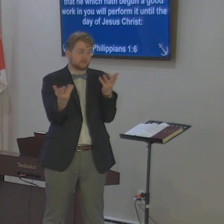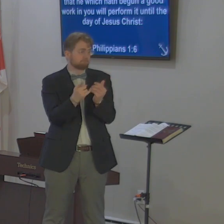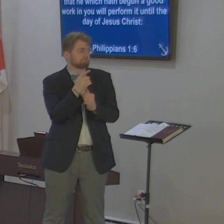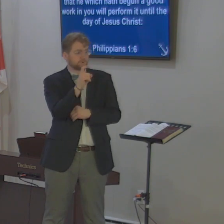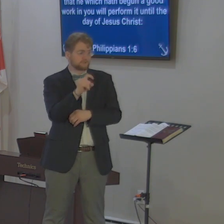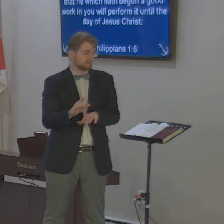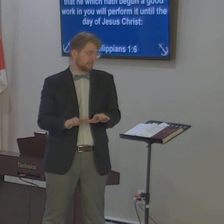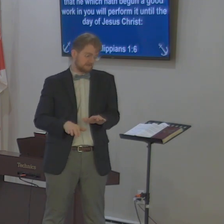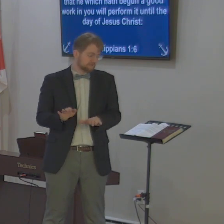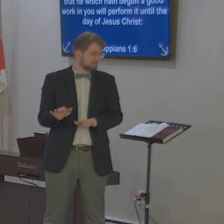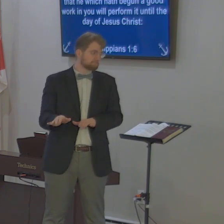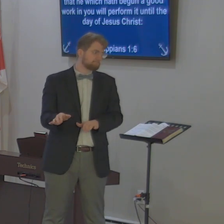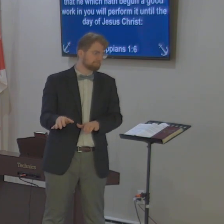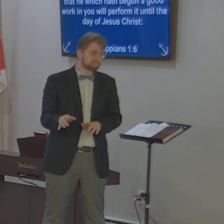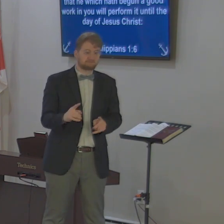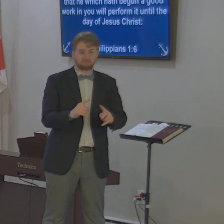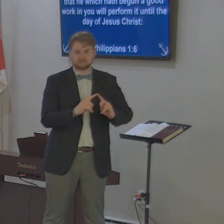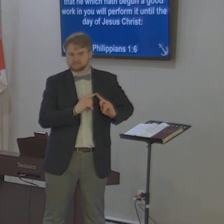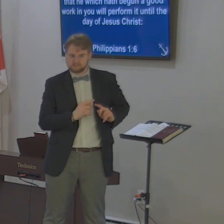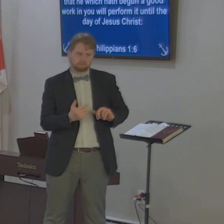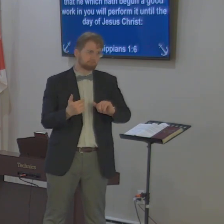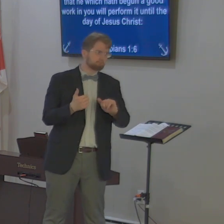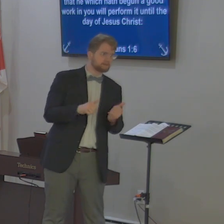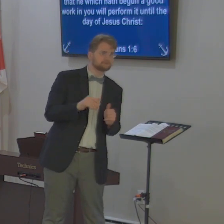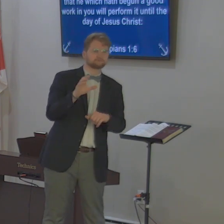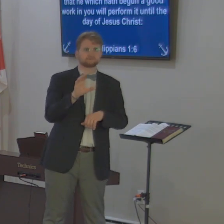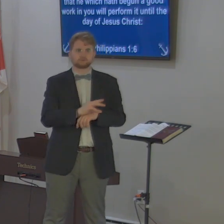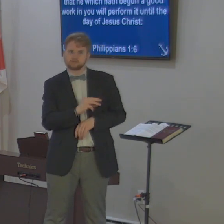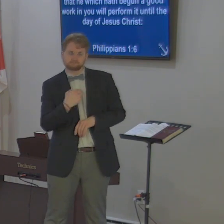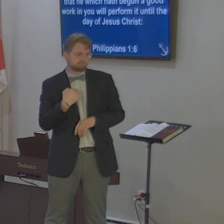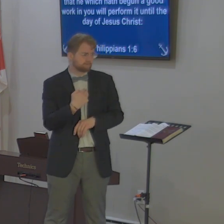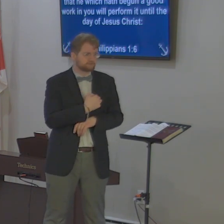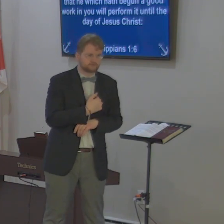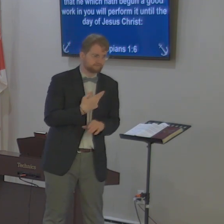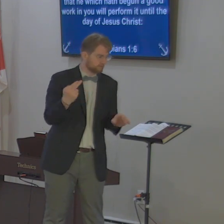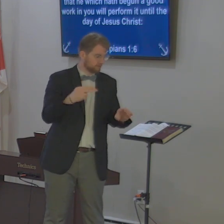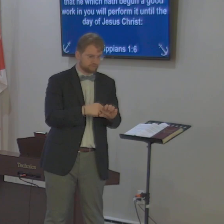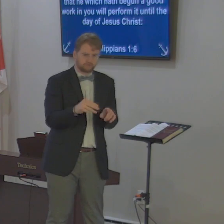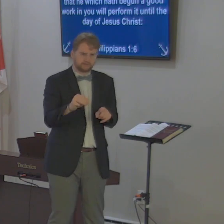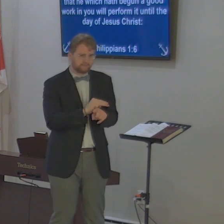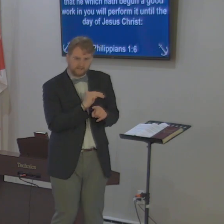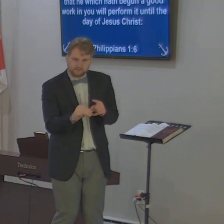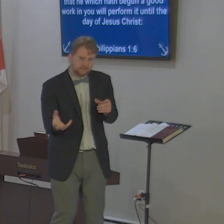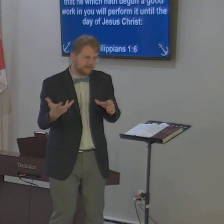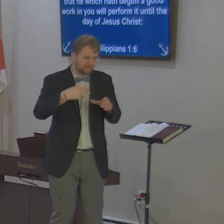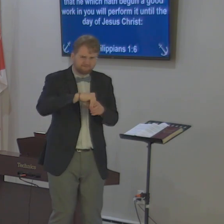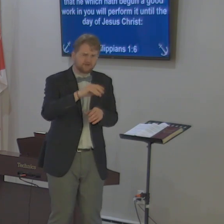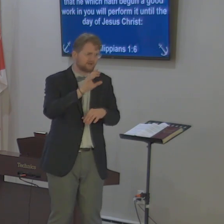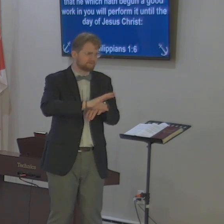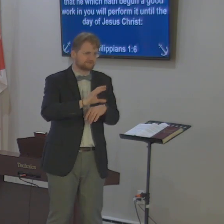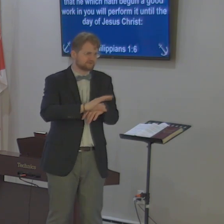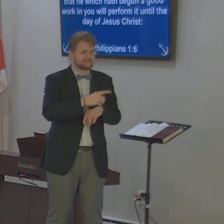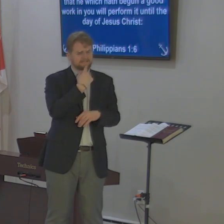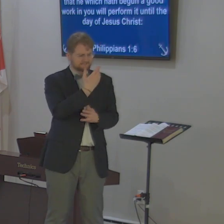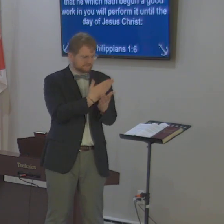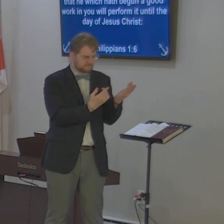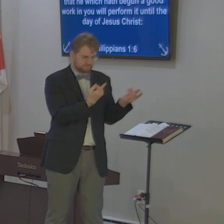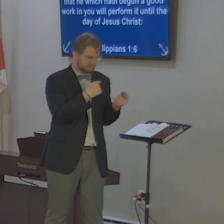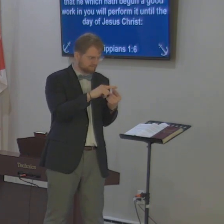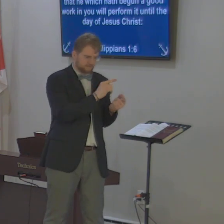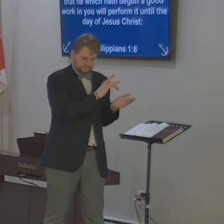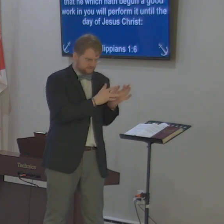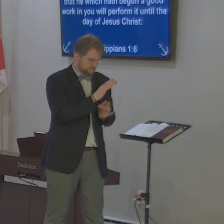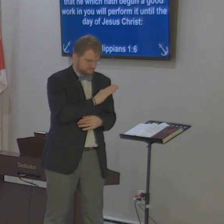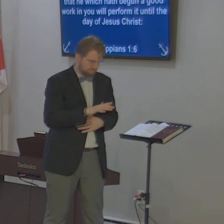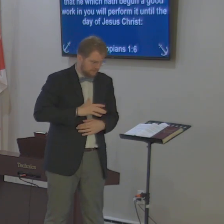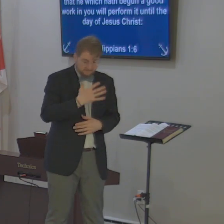step. Salvation, baptism, church membership, join some ministry, to be involved in the church, to tell somebody about Jesus Christ,